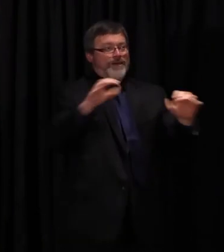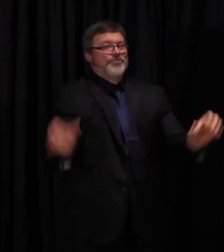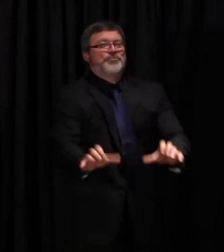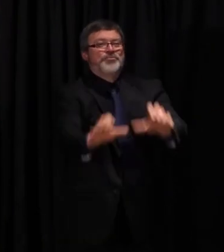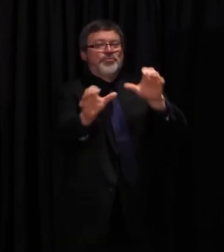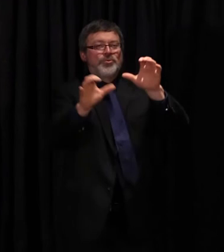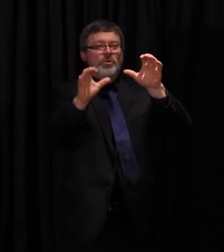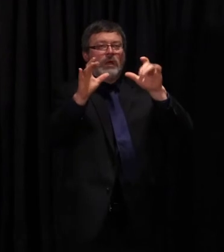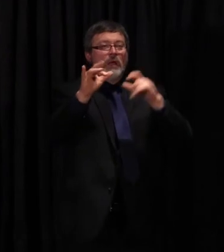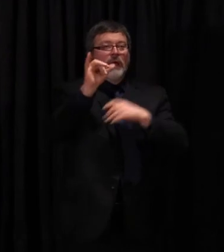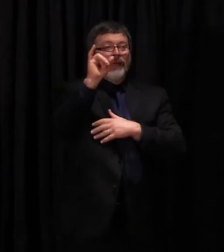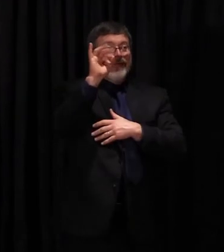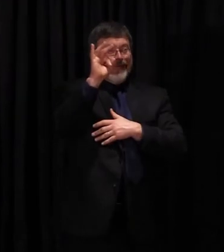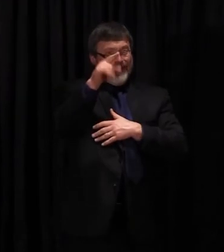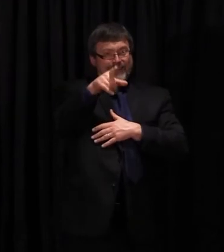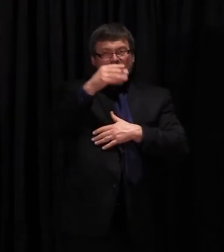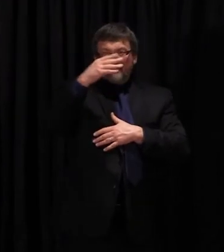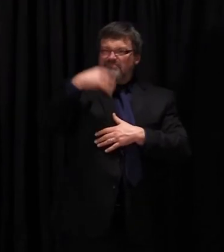credit.